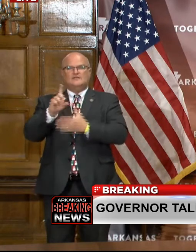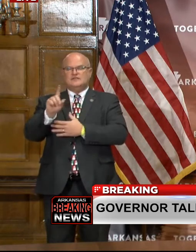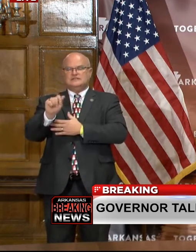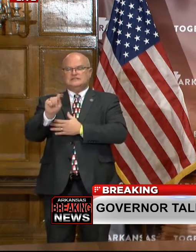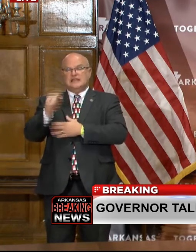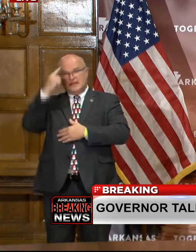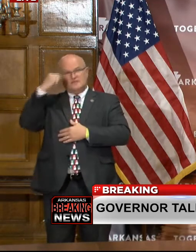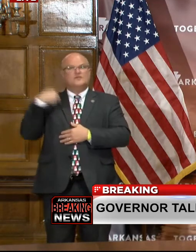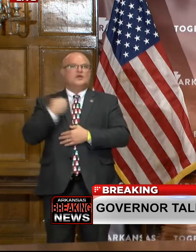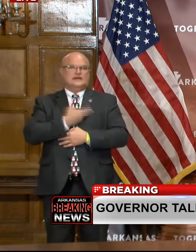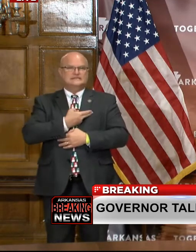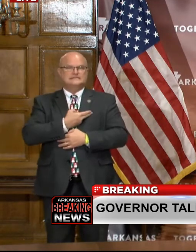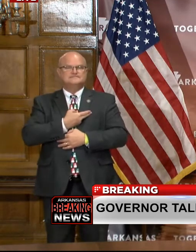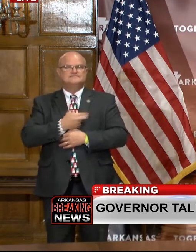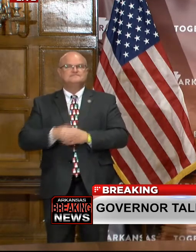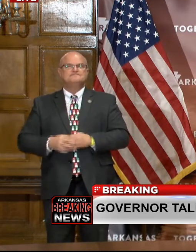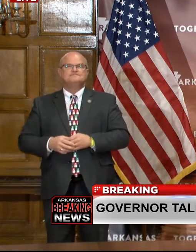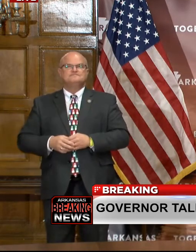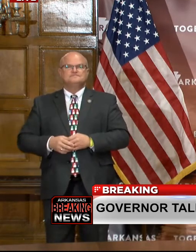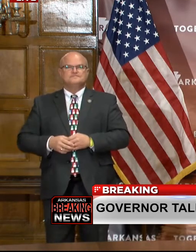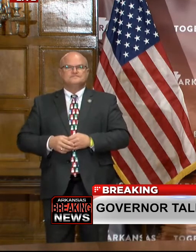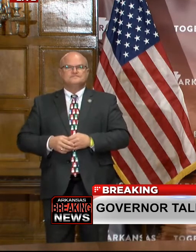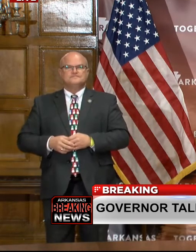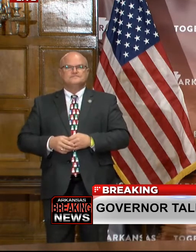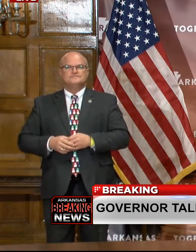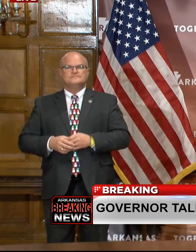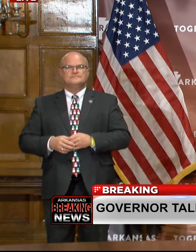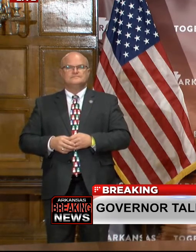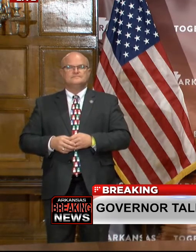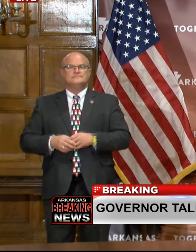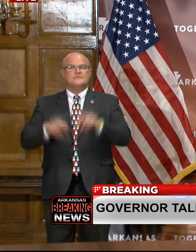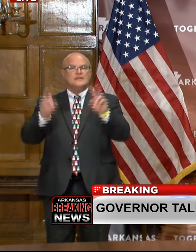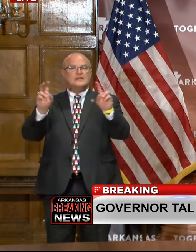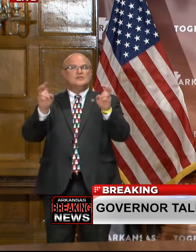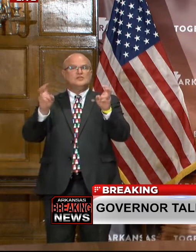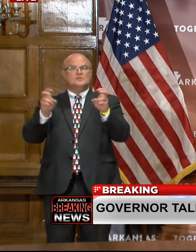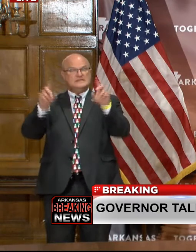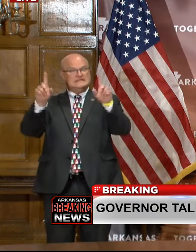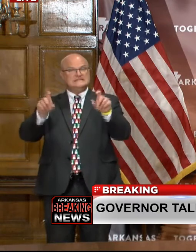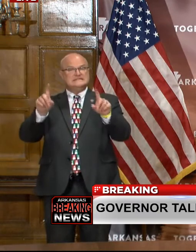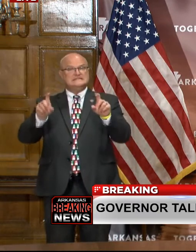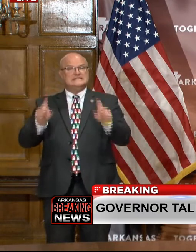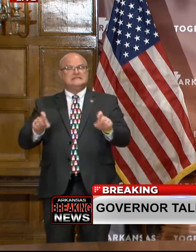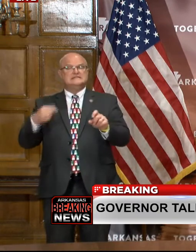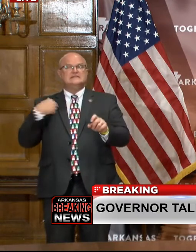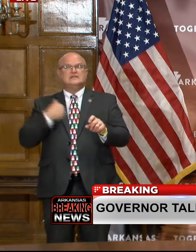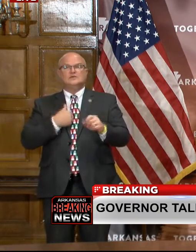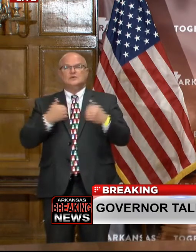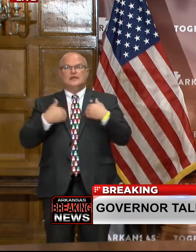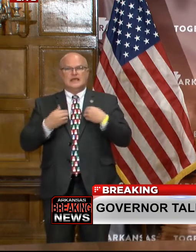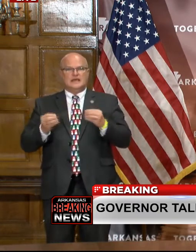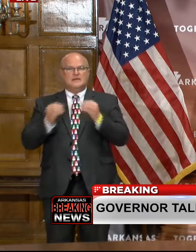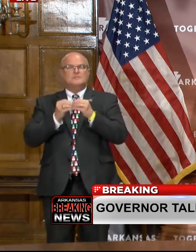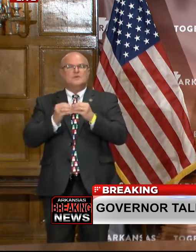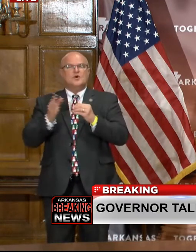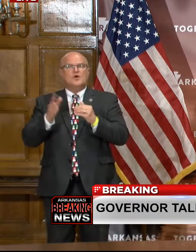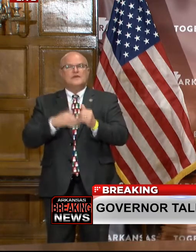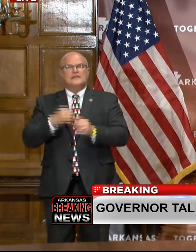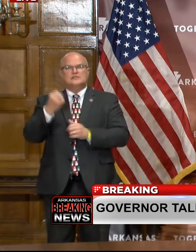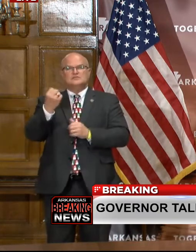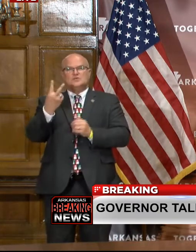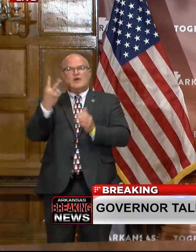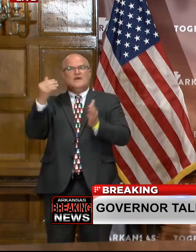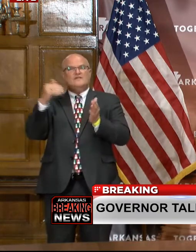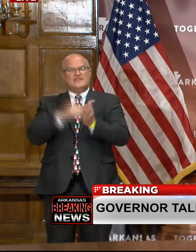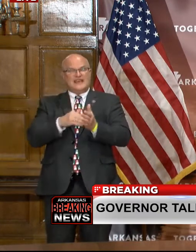us. We've had, in terms of our testing, we had over